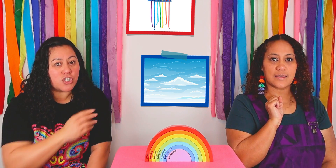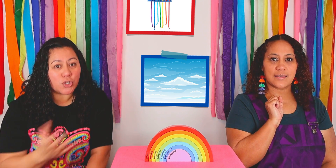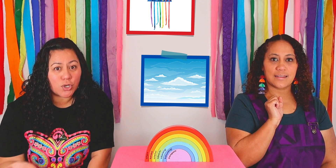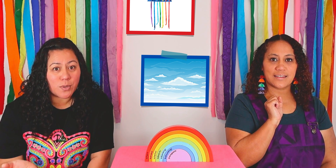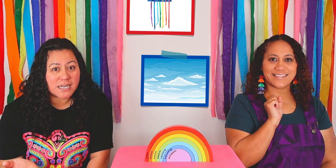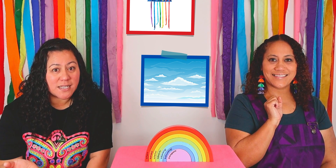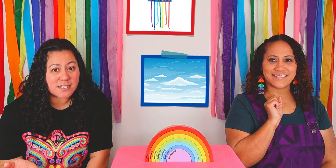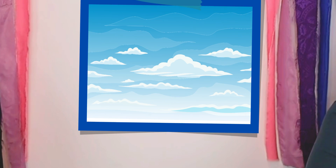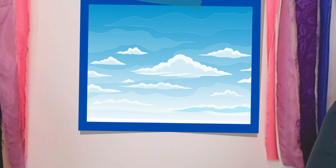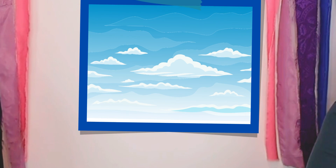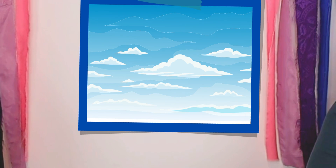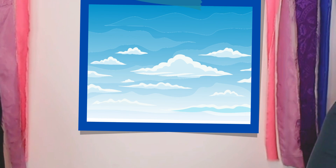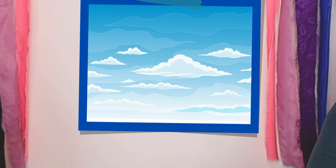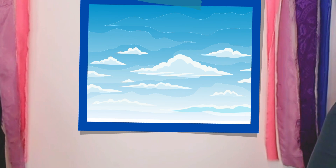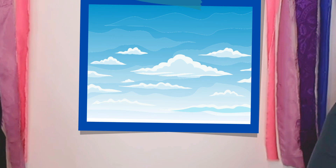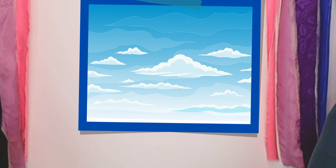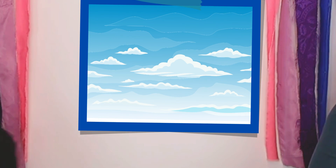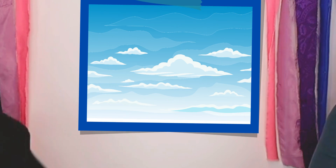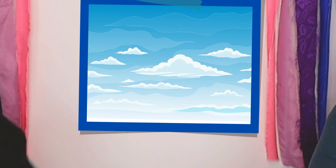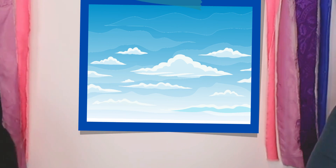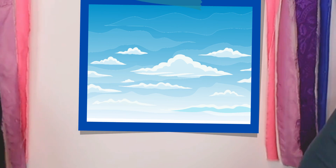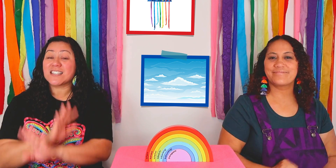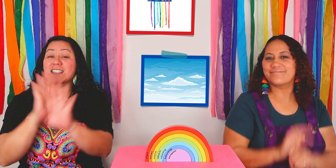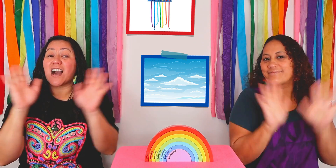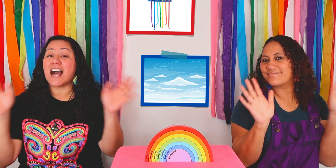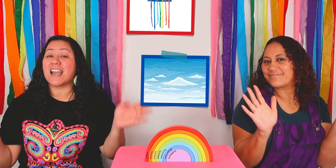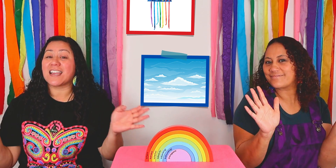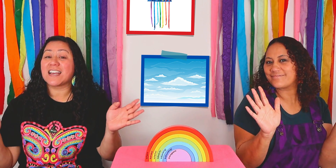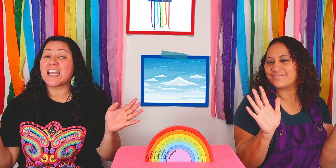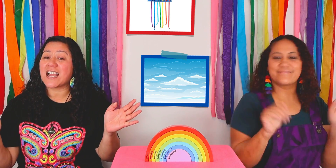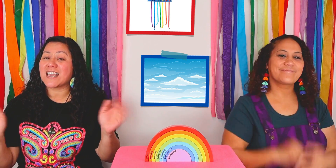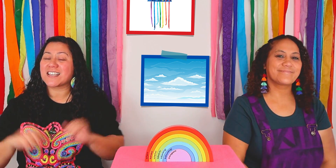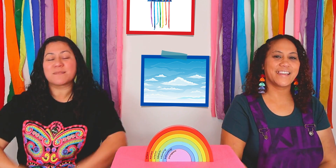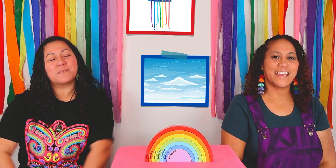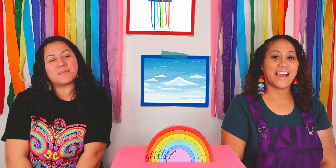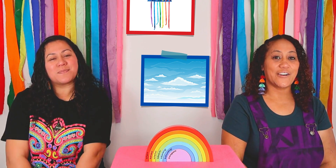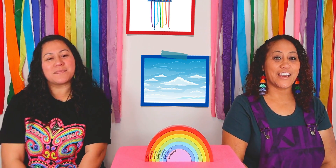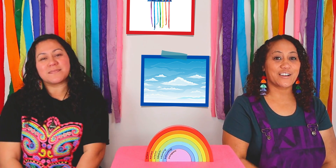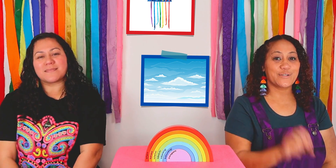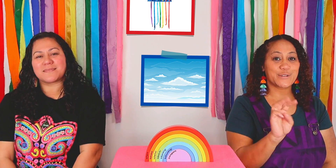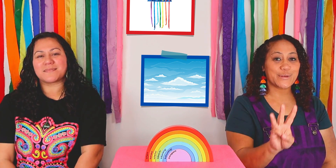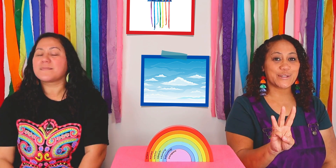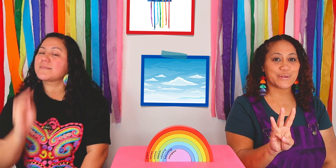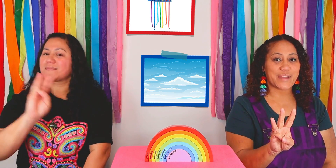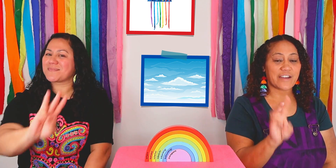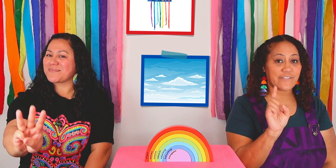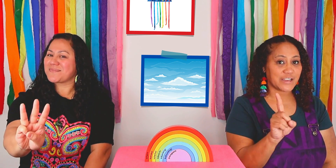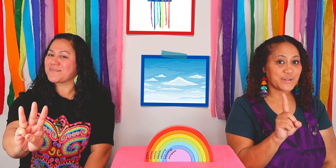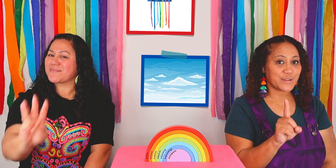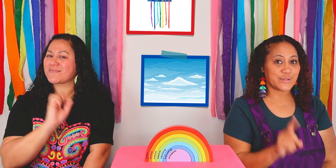you know what it is? That's right, it's the sky. Rangi. Alright, clue tuatoru, our final clue is